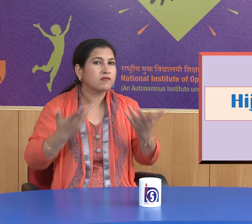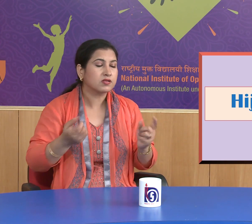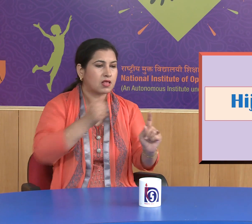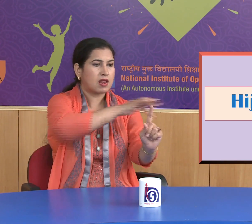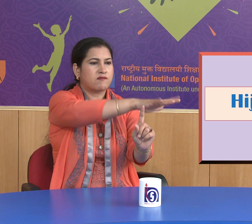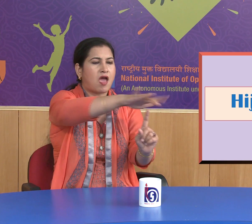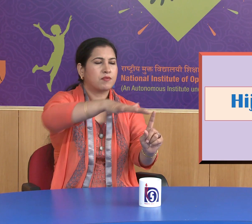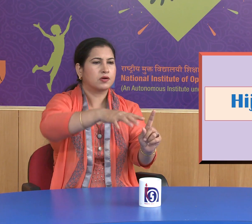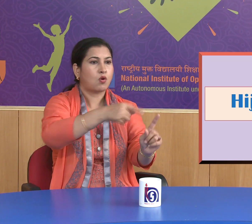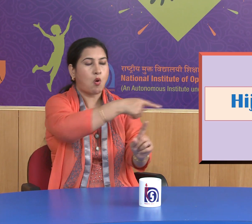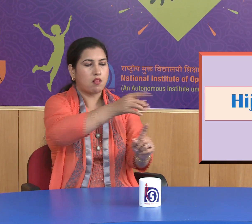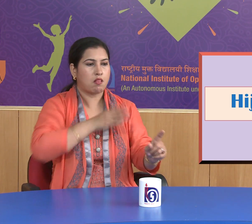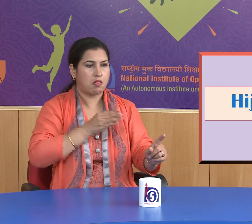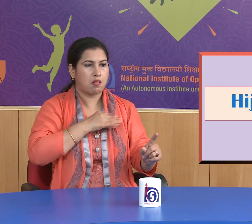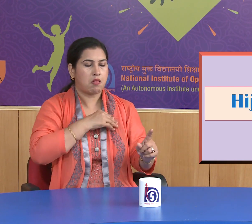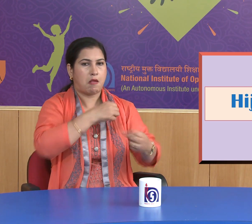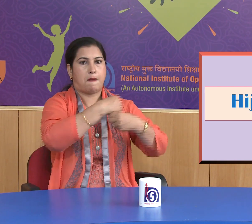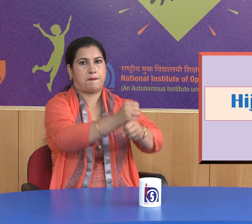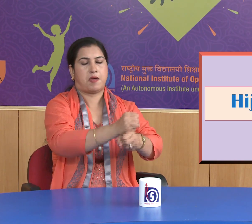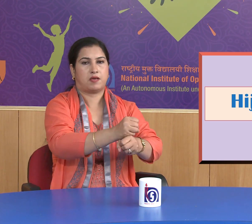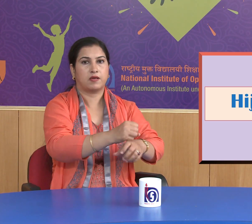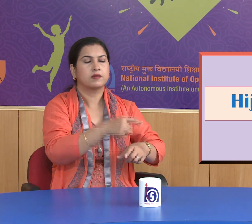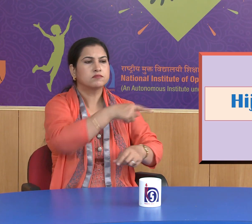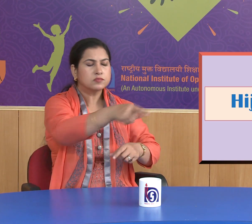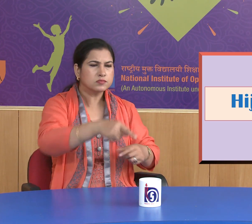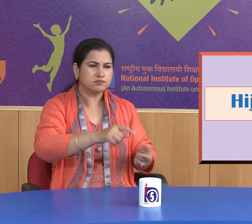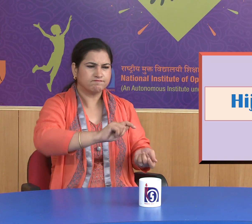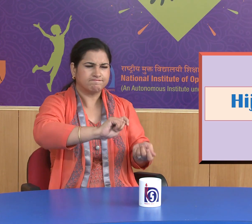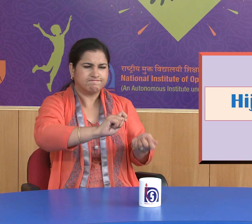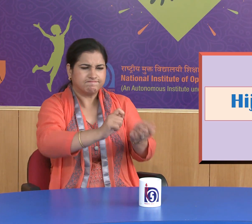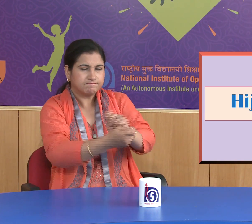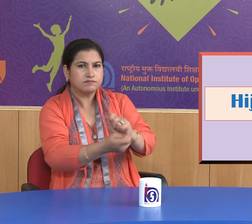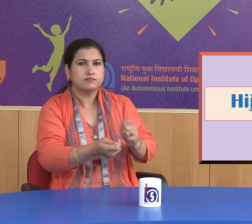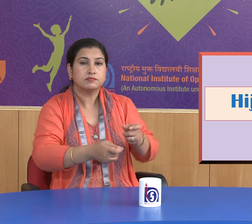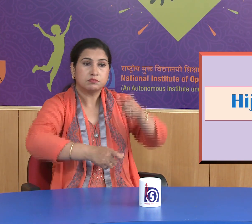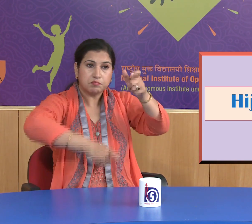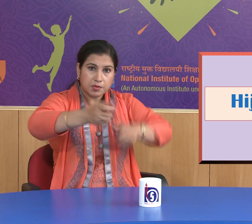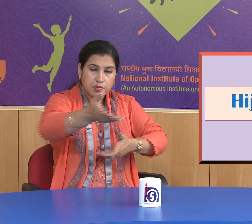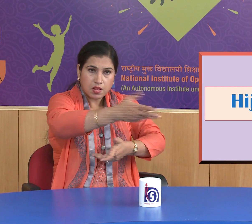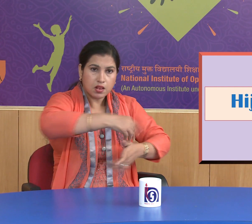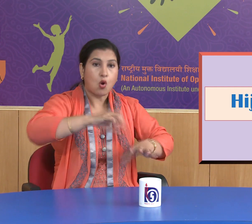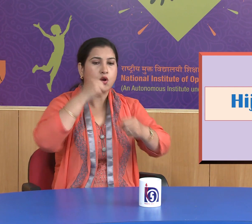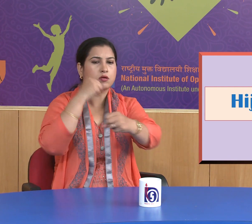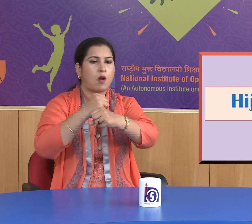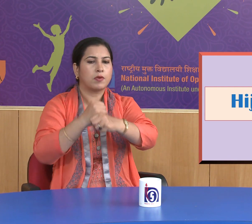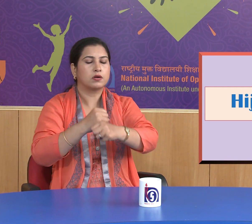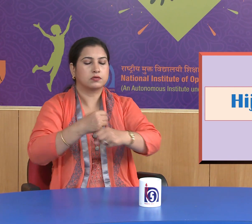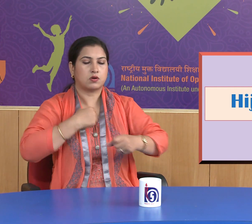of terror to intimidate people and the governments.